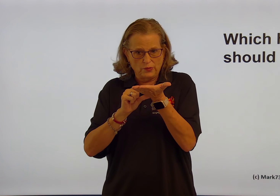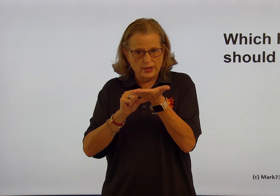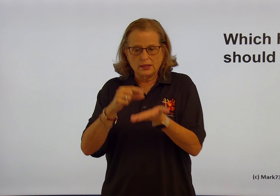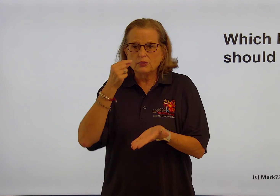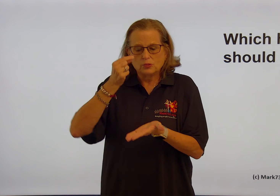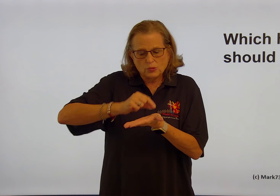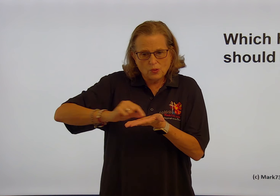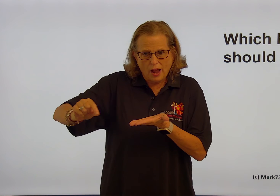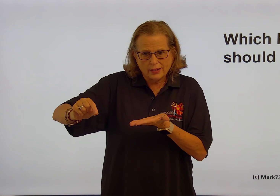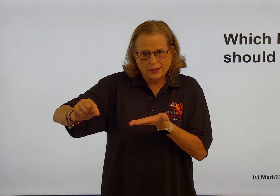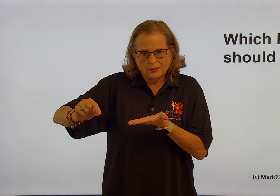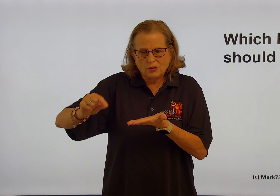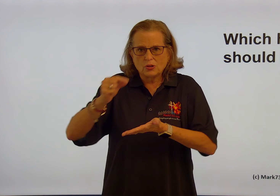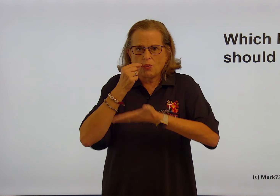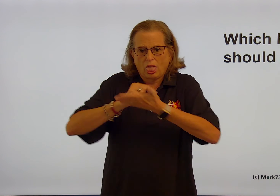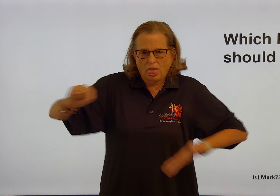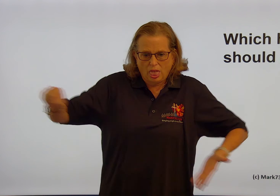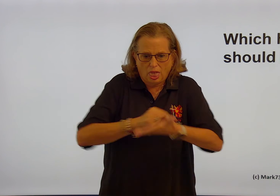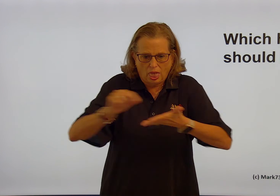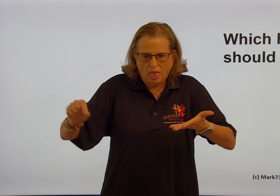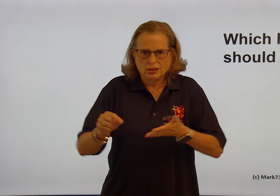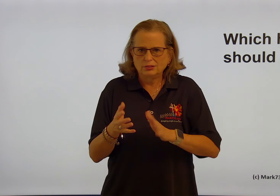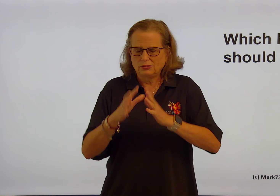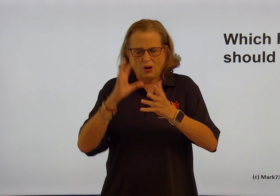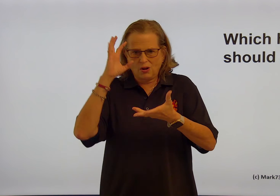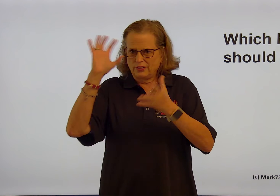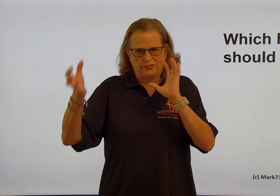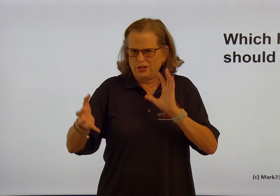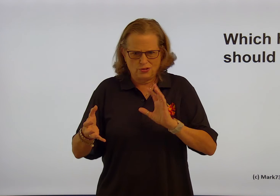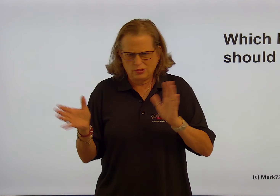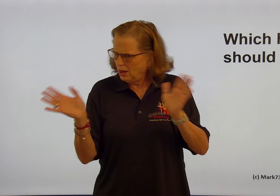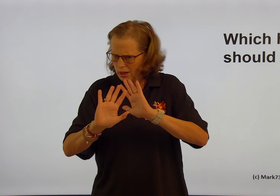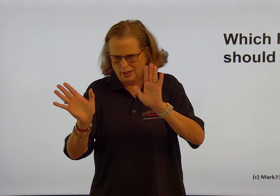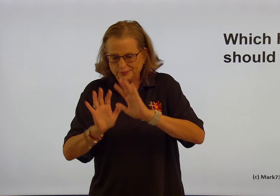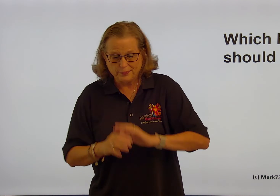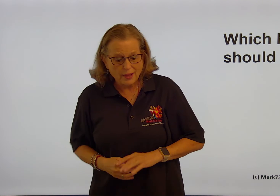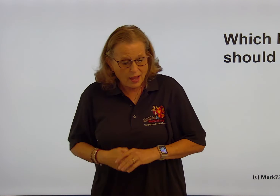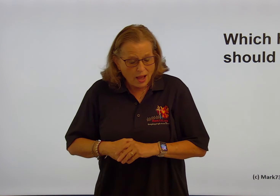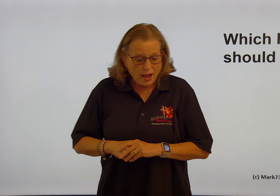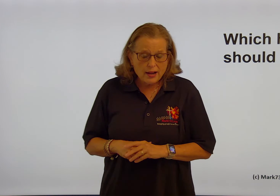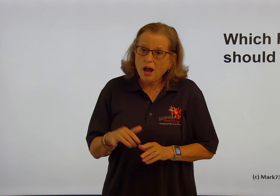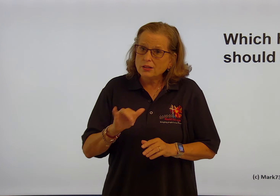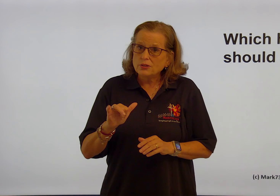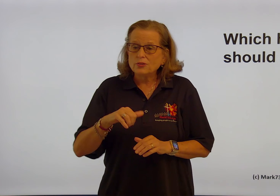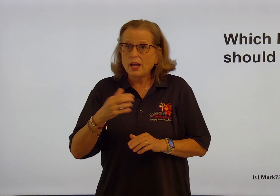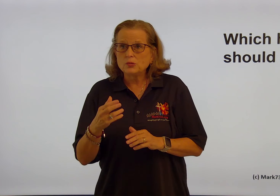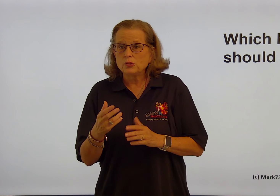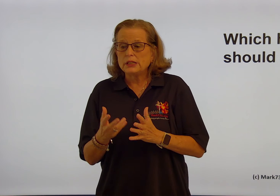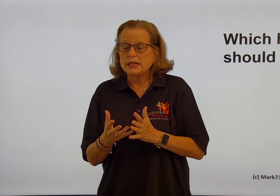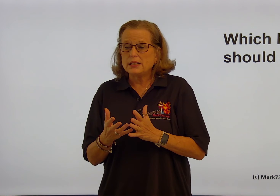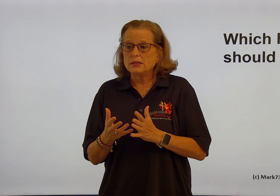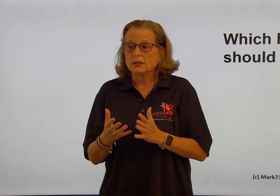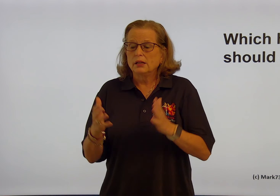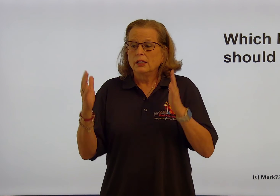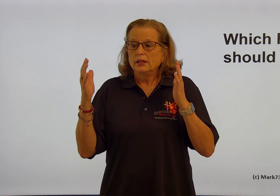this. Right. Don't even go. It's all confused. Uh-uh. And also another one is, keep